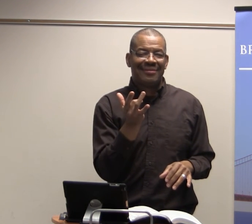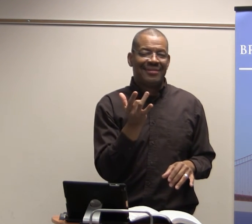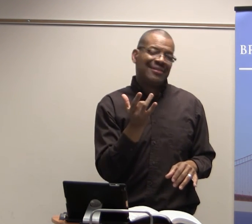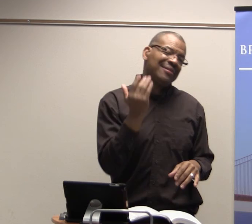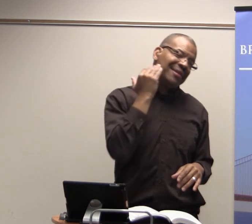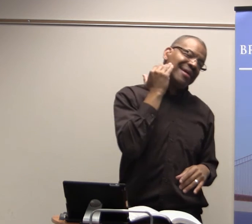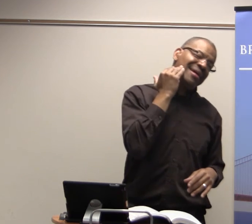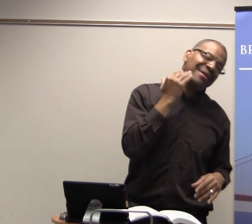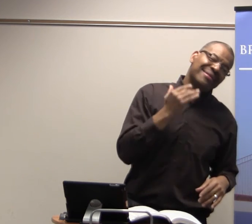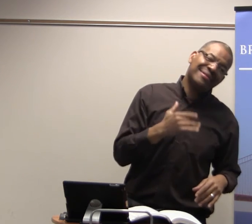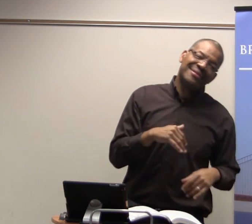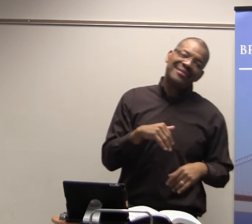You know,